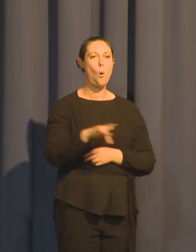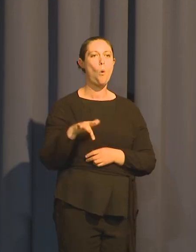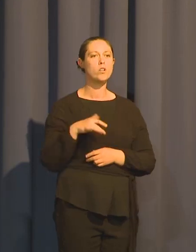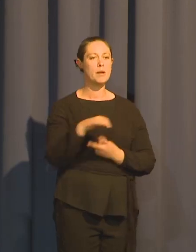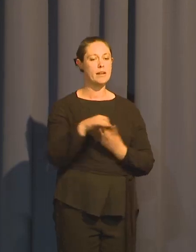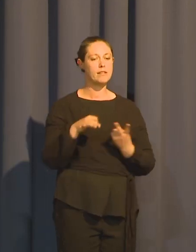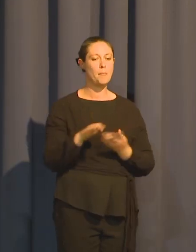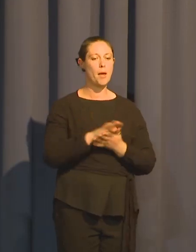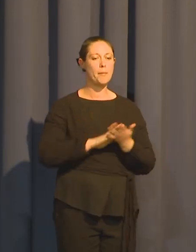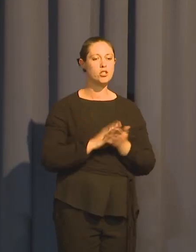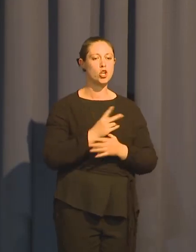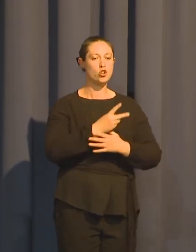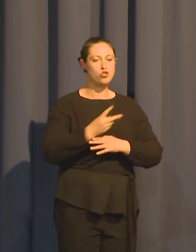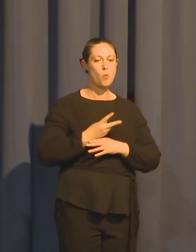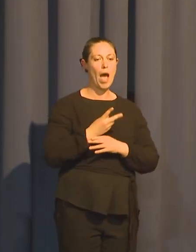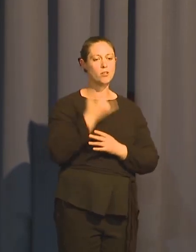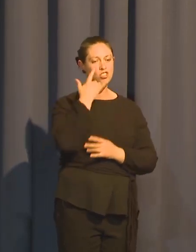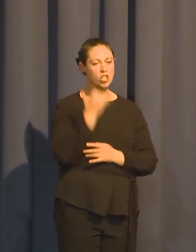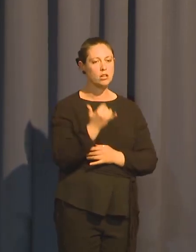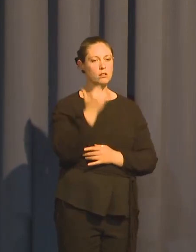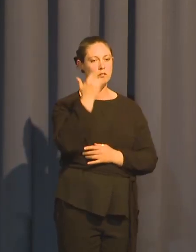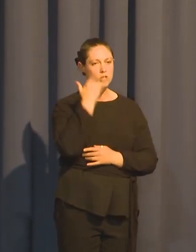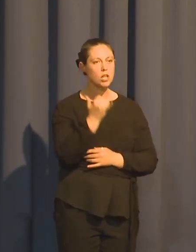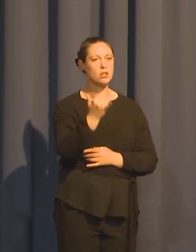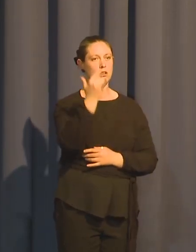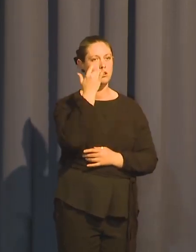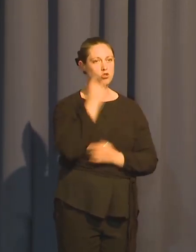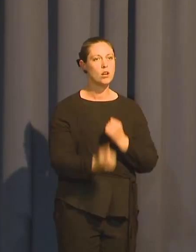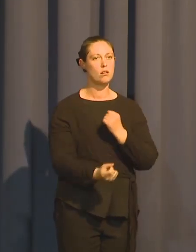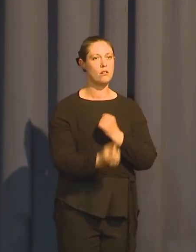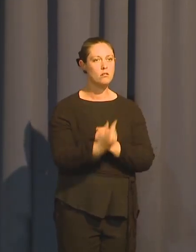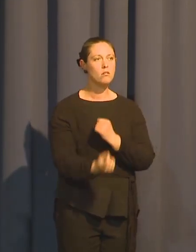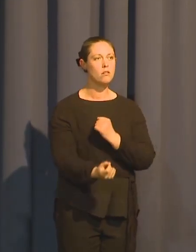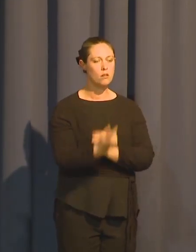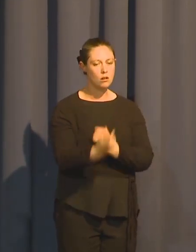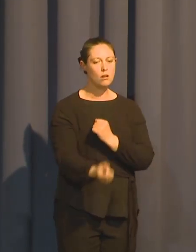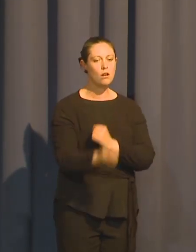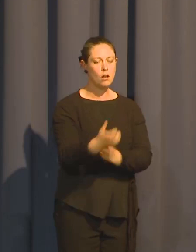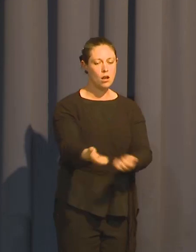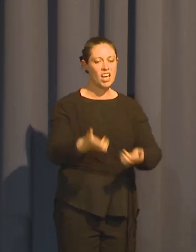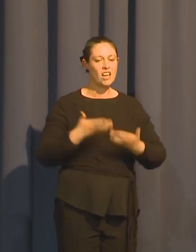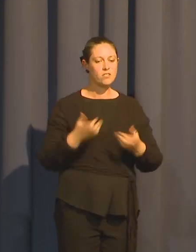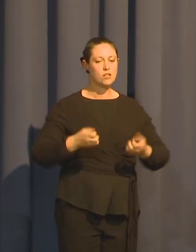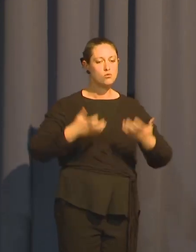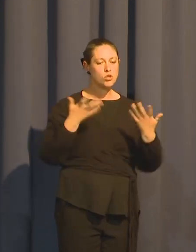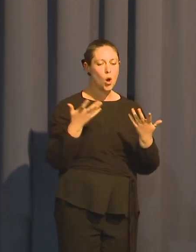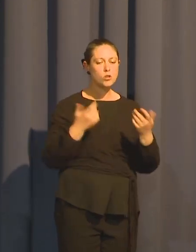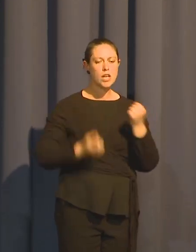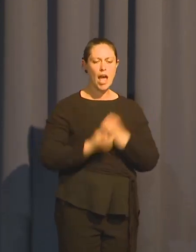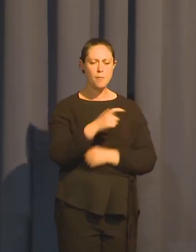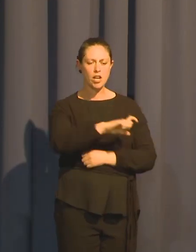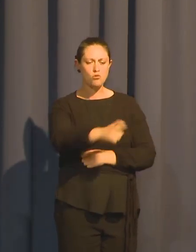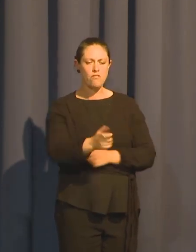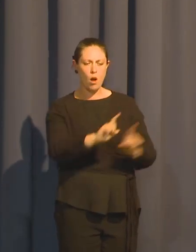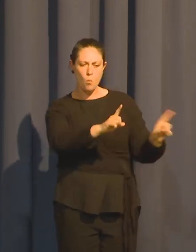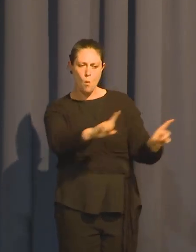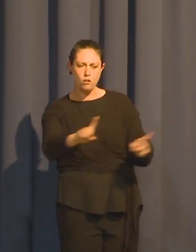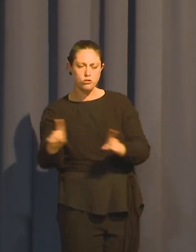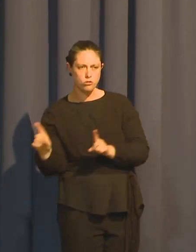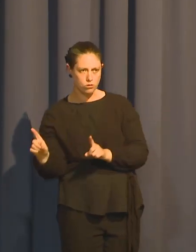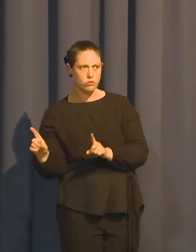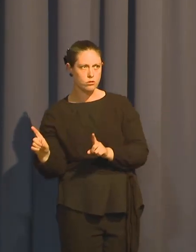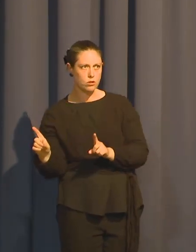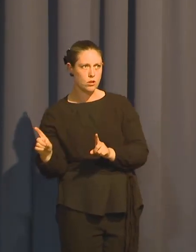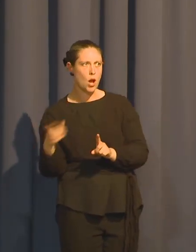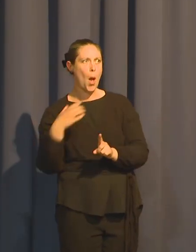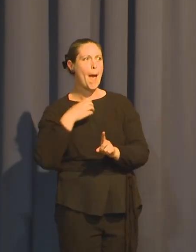tests. Those tests give us a much better snapshot of exactly what's going on in the river